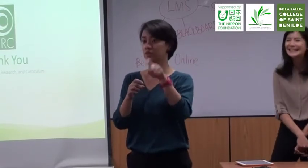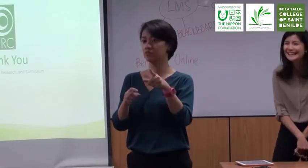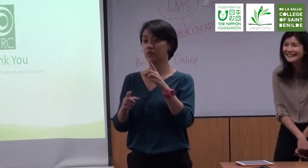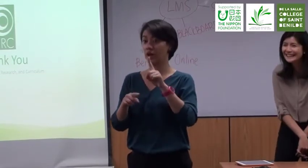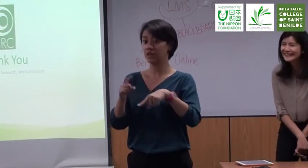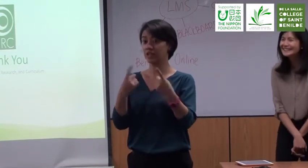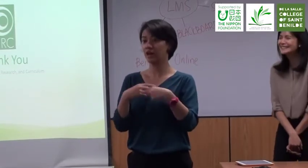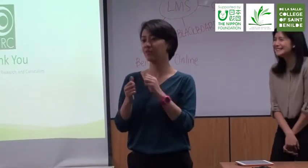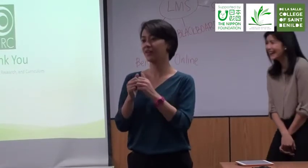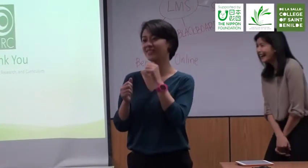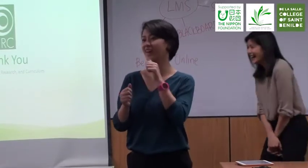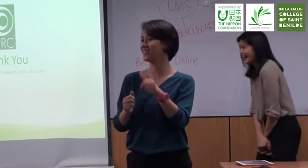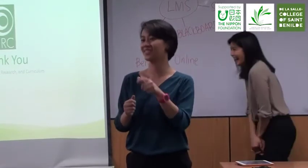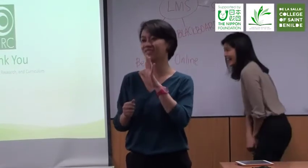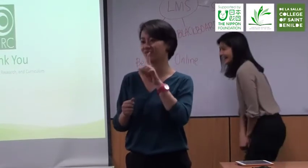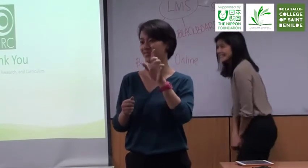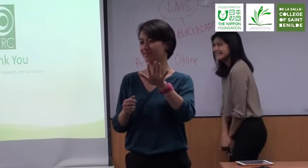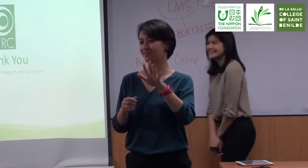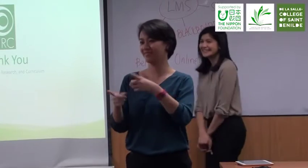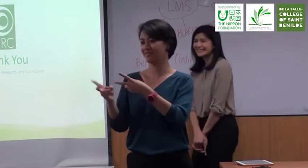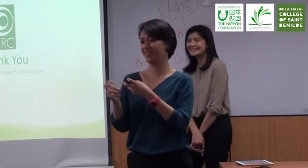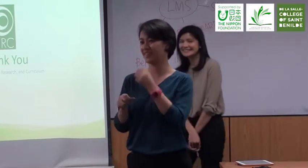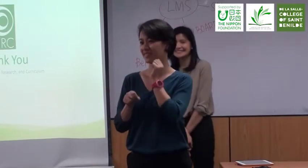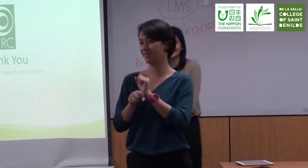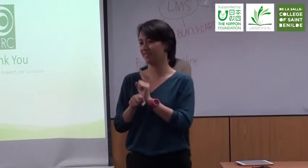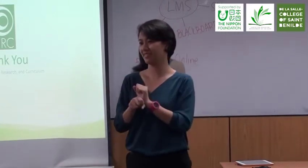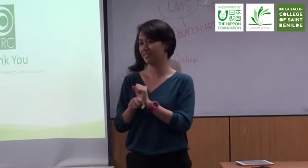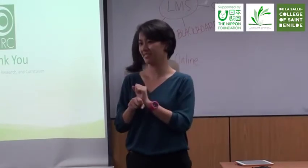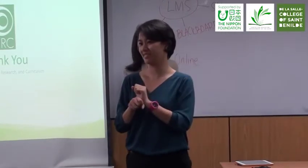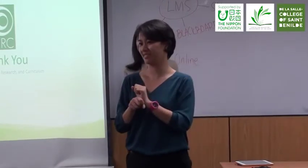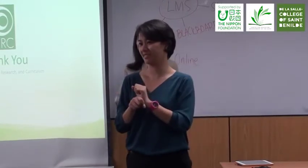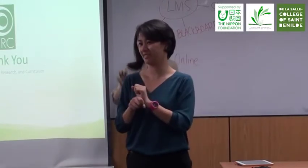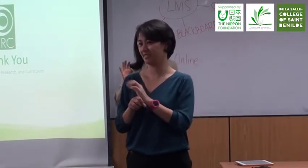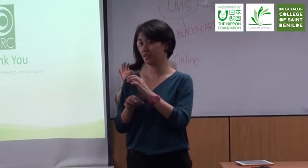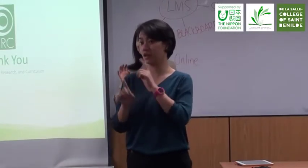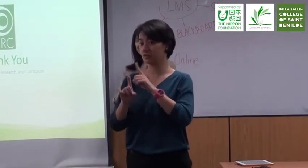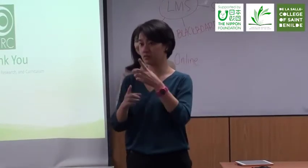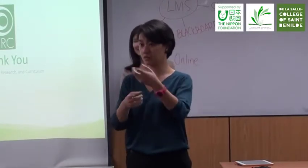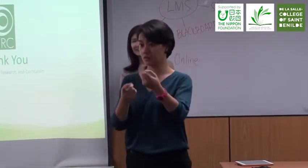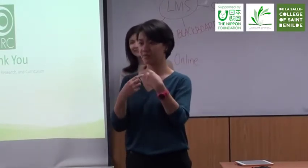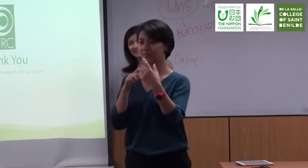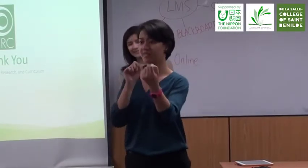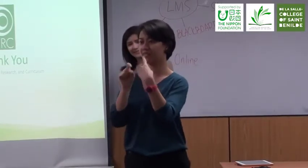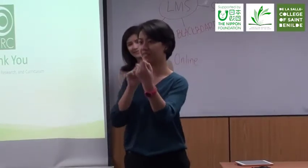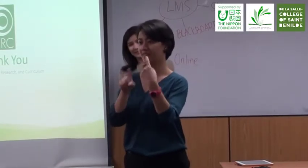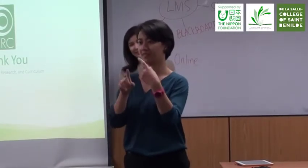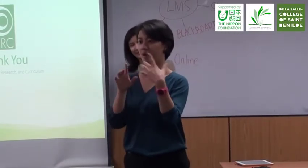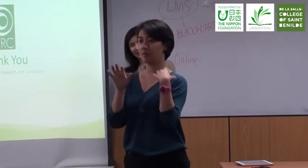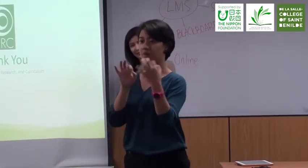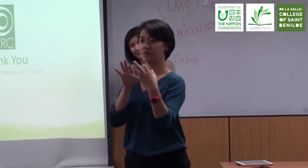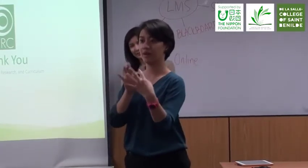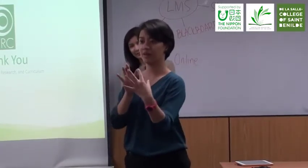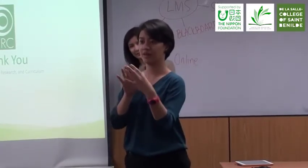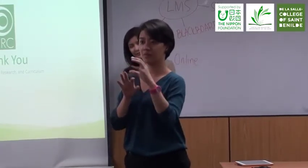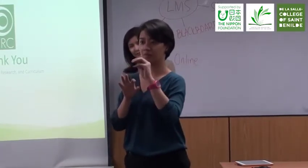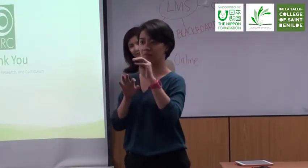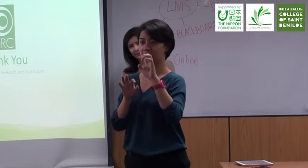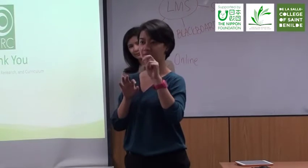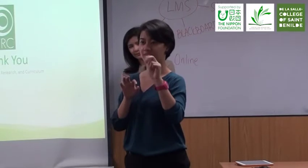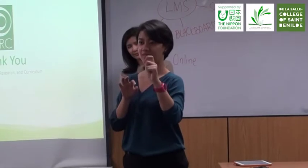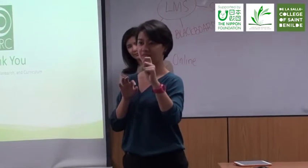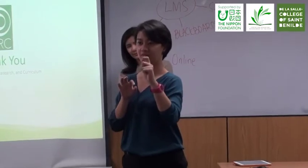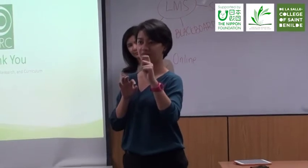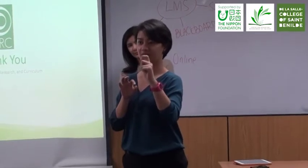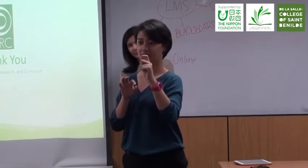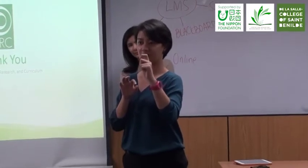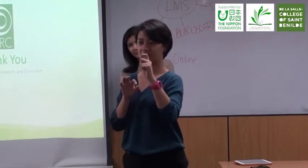if it was the deaf who did the sentence themselves. So that means that they didn't do their assignment alone. Because